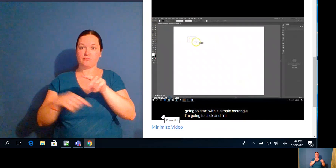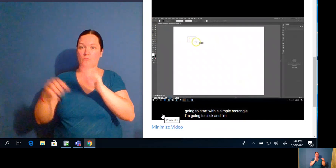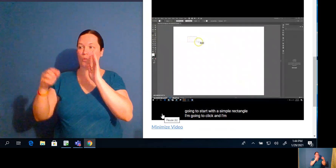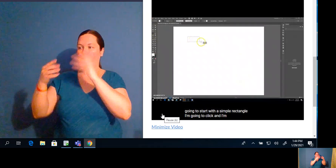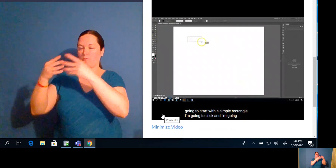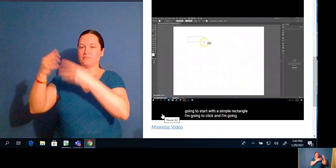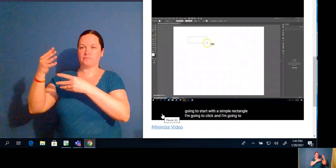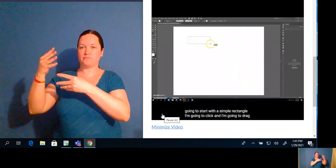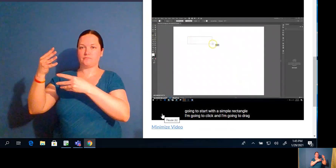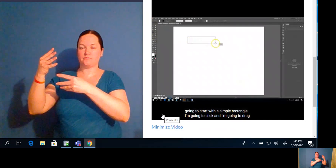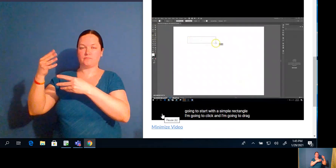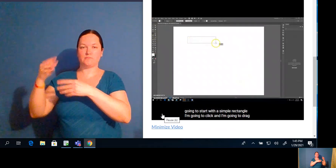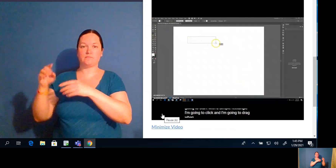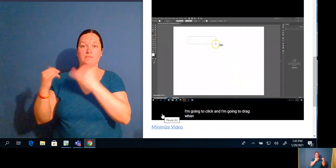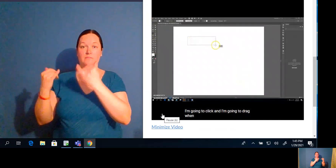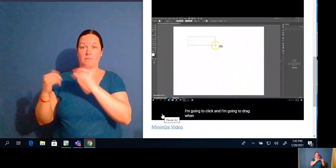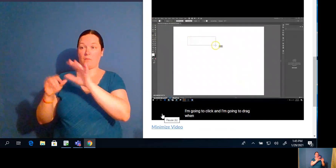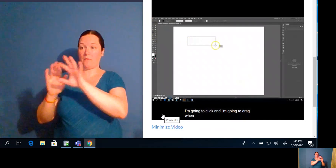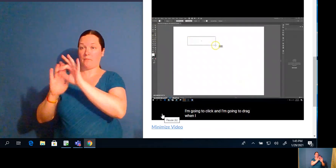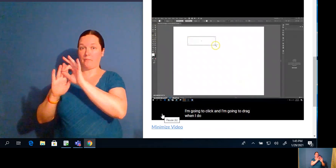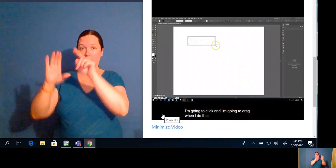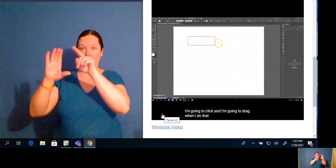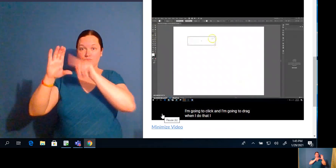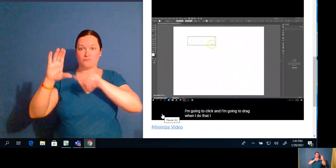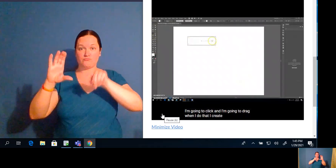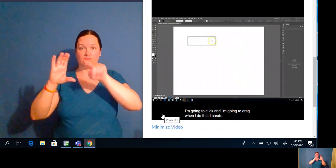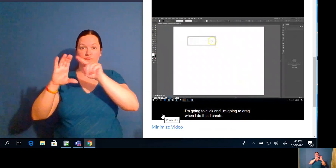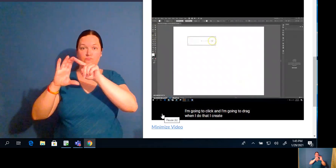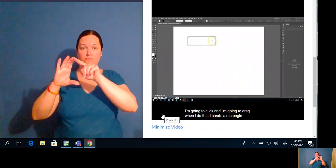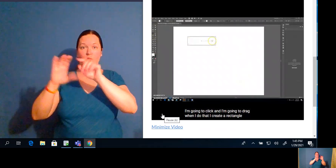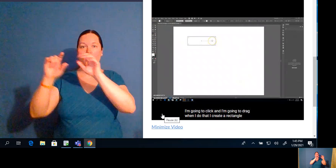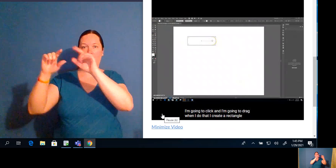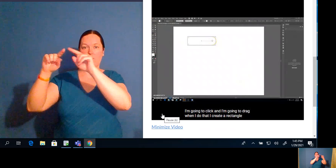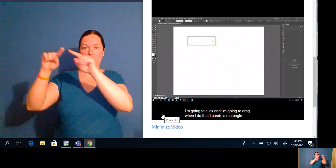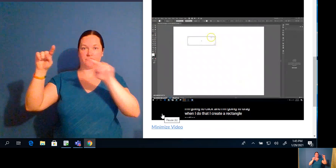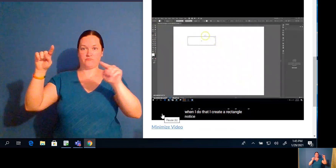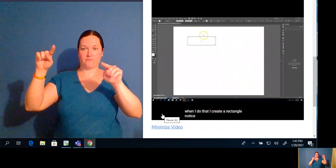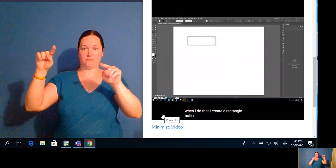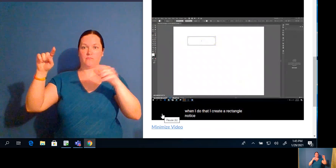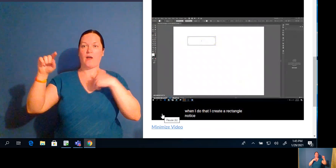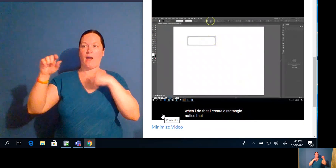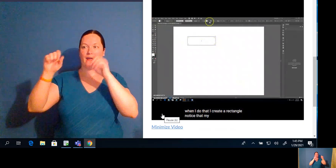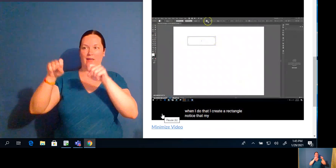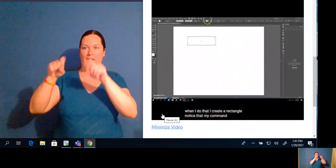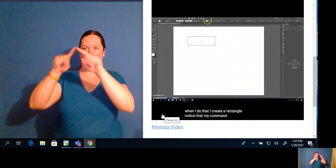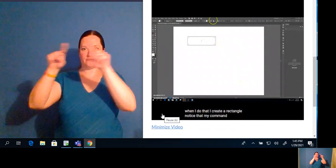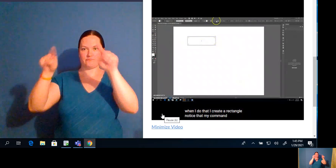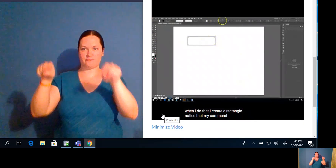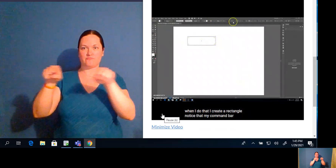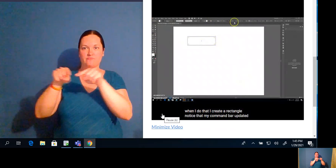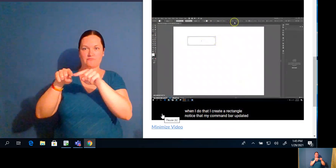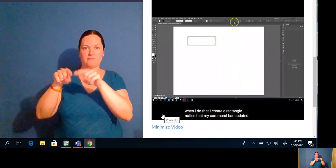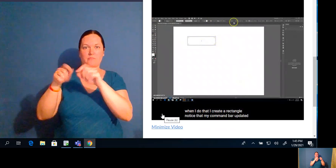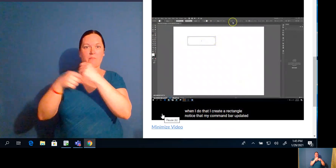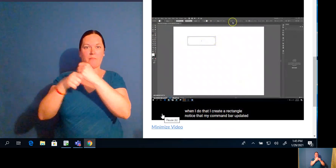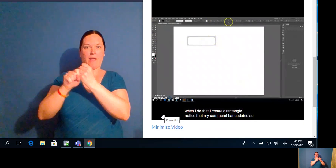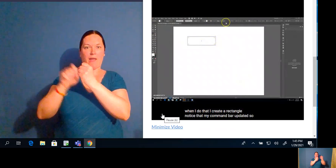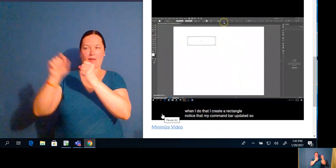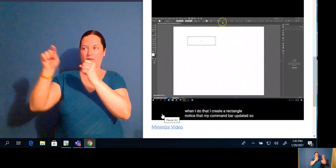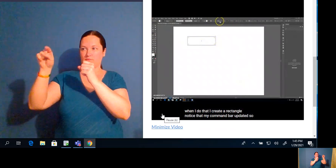going to click and I'm going to drag. When I do that, I create a rectangle. Notice that my command